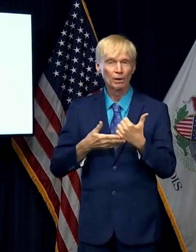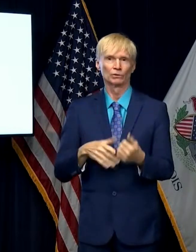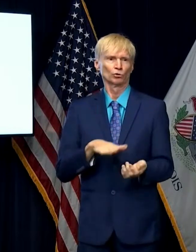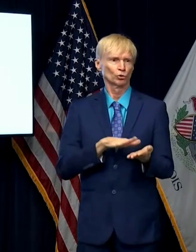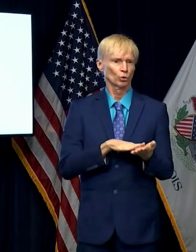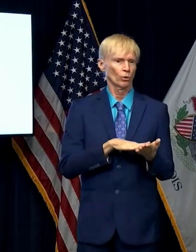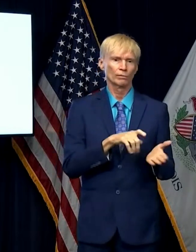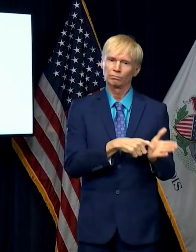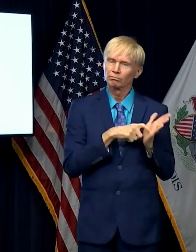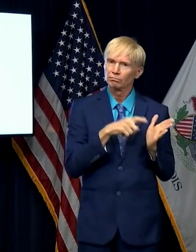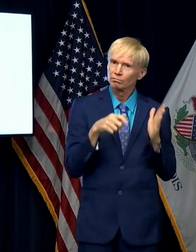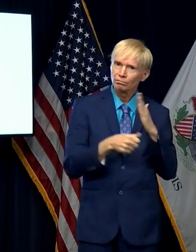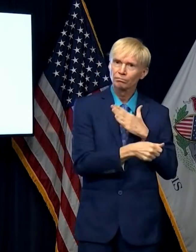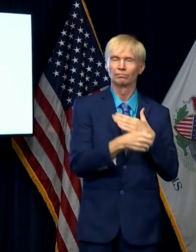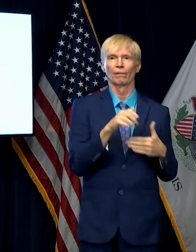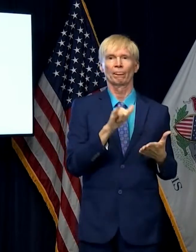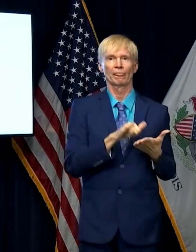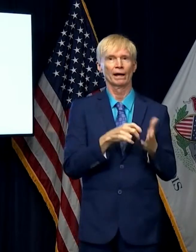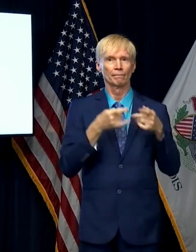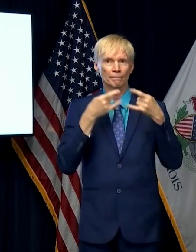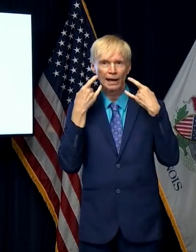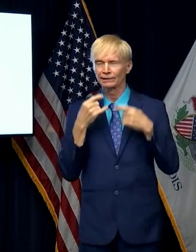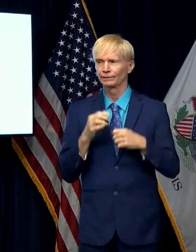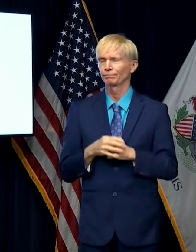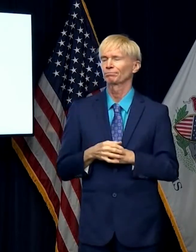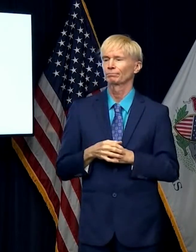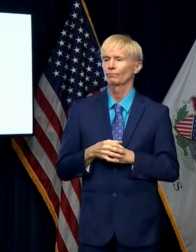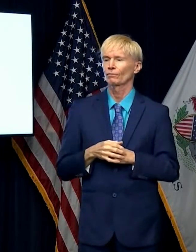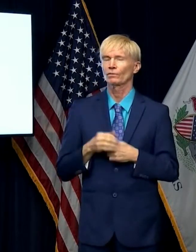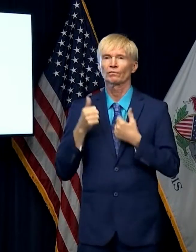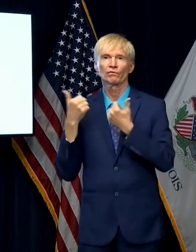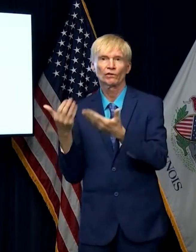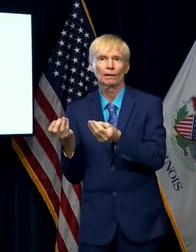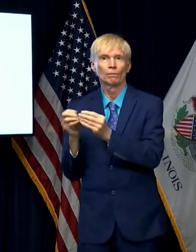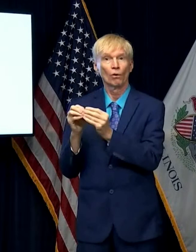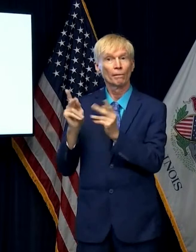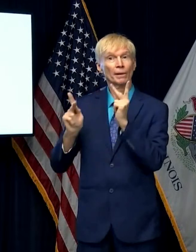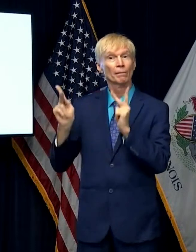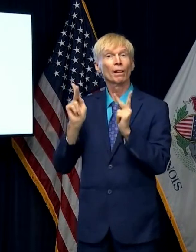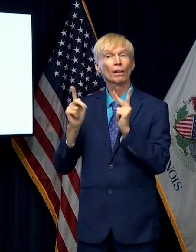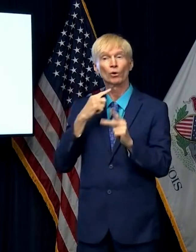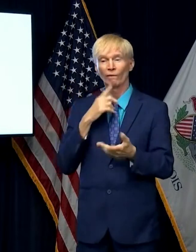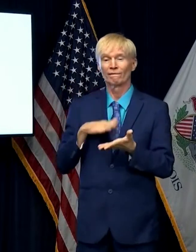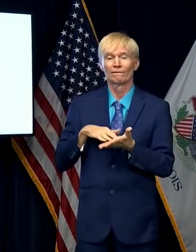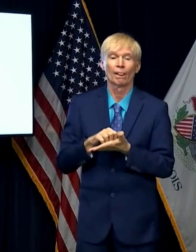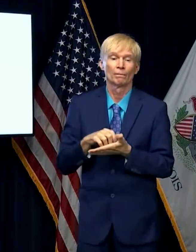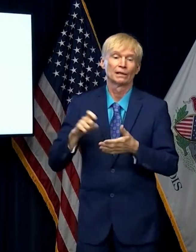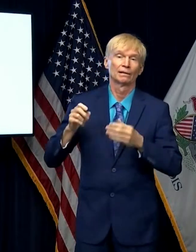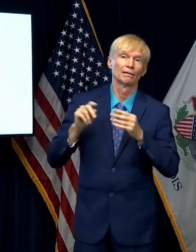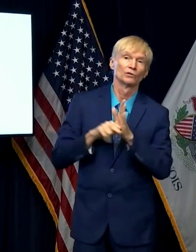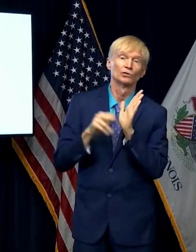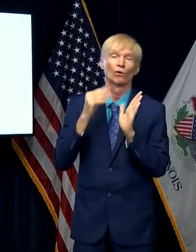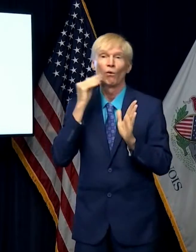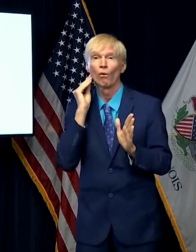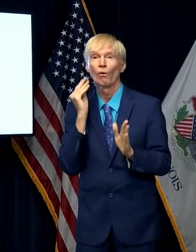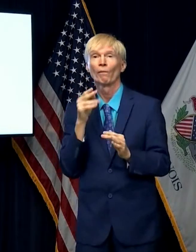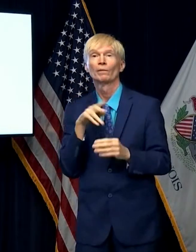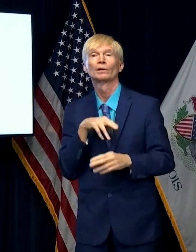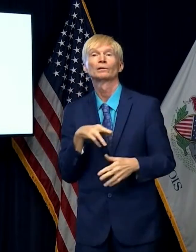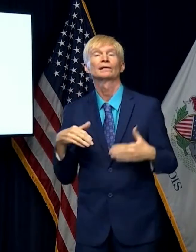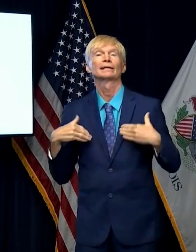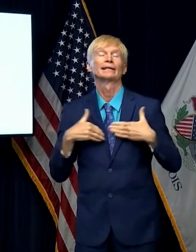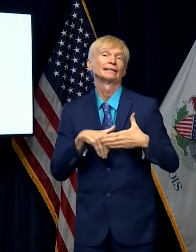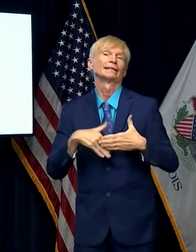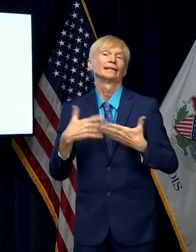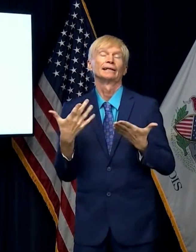schools, requiring people who are providing service to those who are vulnerable in the state to be vaccinated. Those are, I